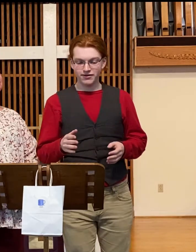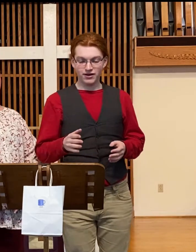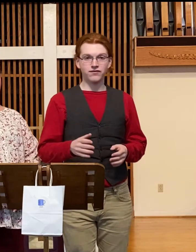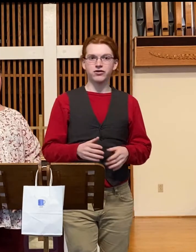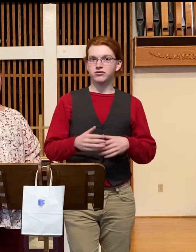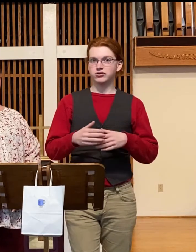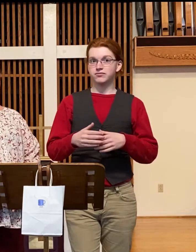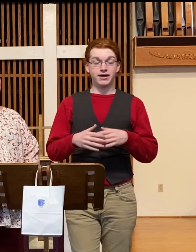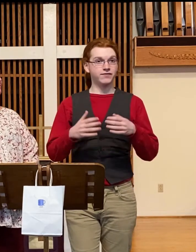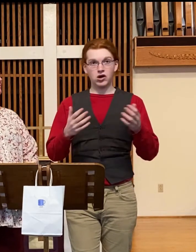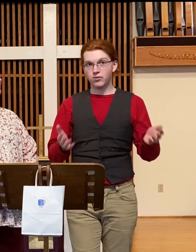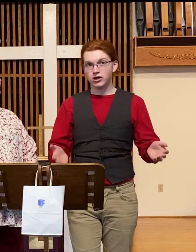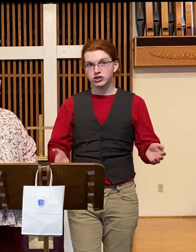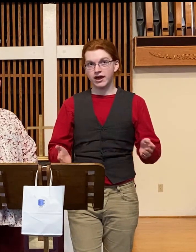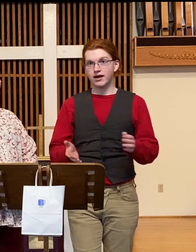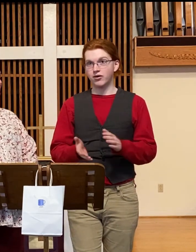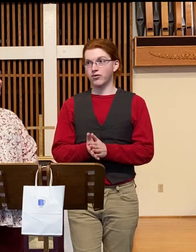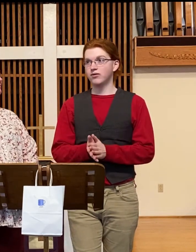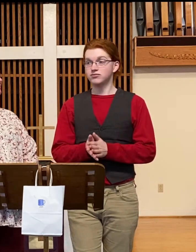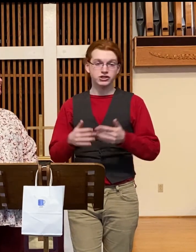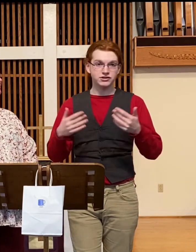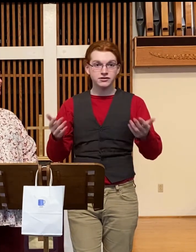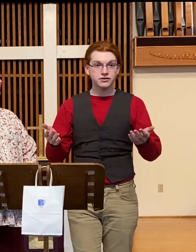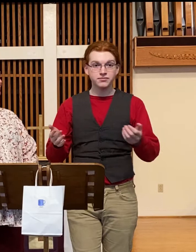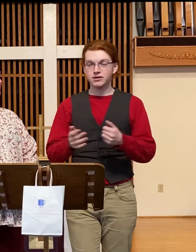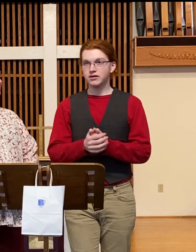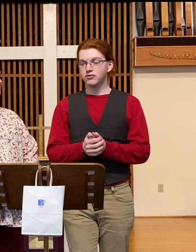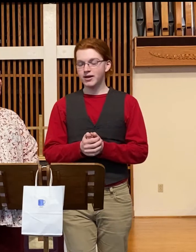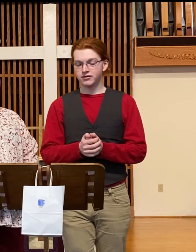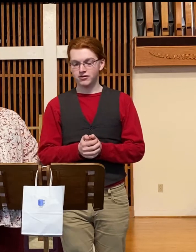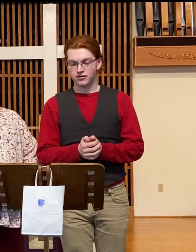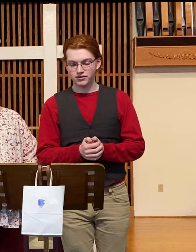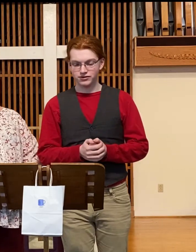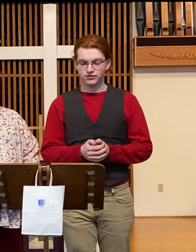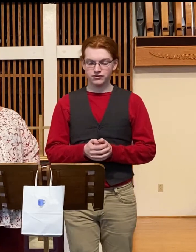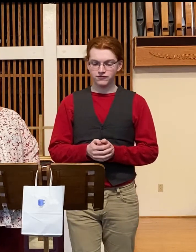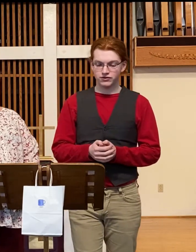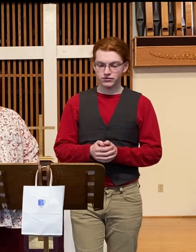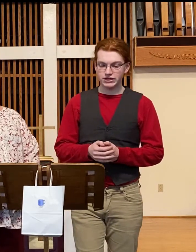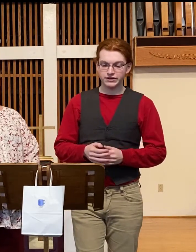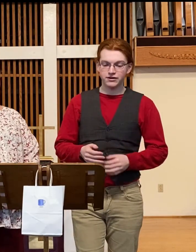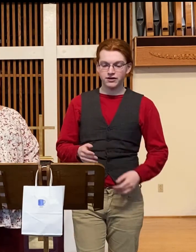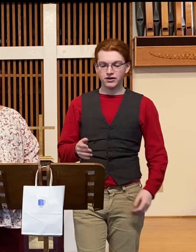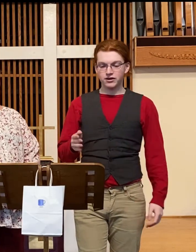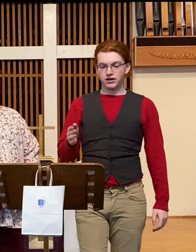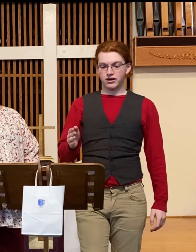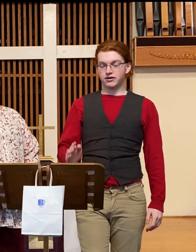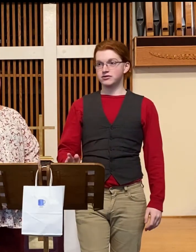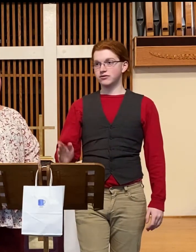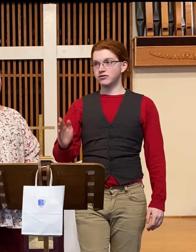for those who may have not watched that, or just as a reminder to those of you who did. So you put